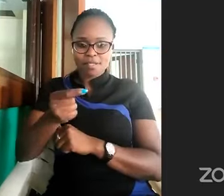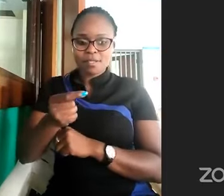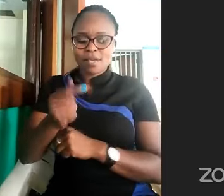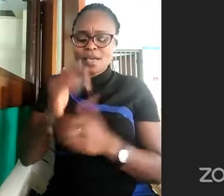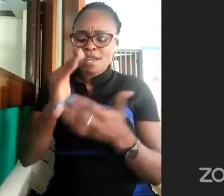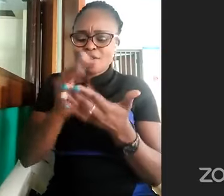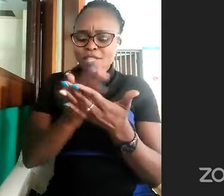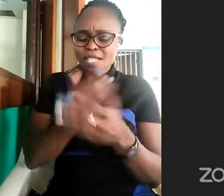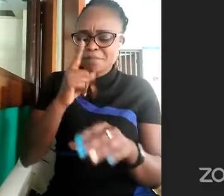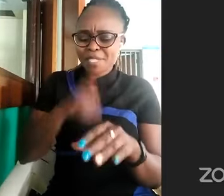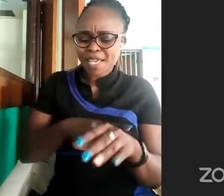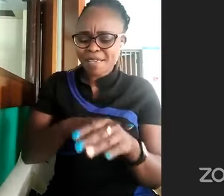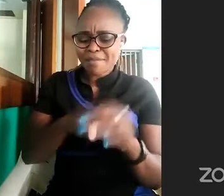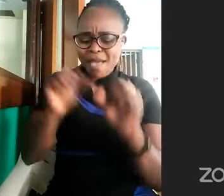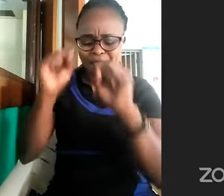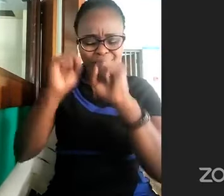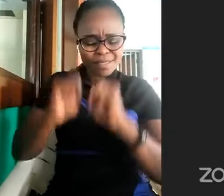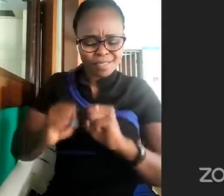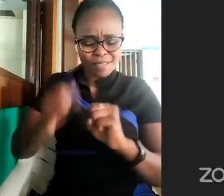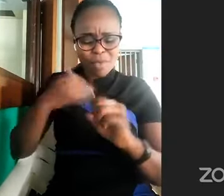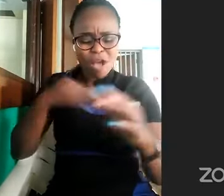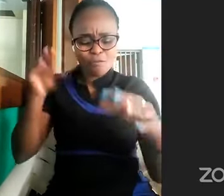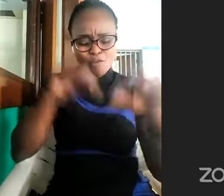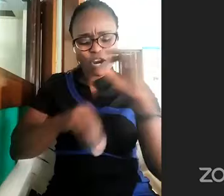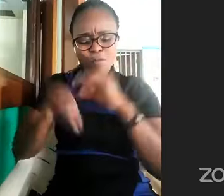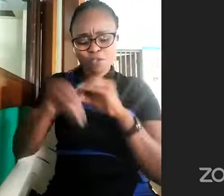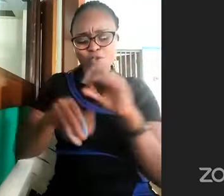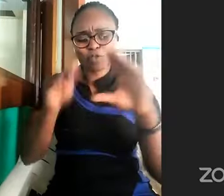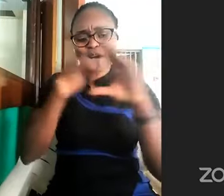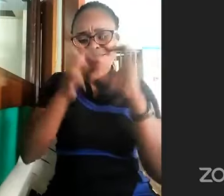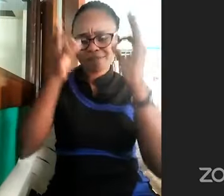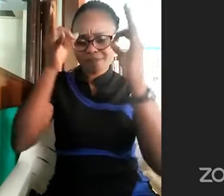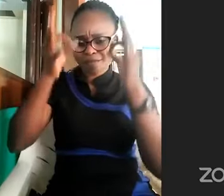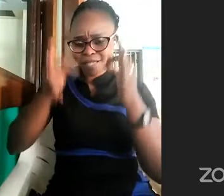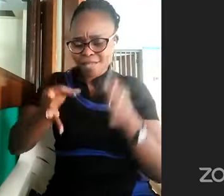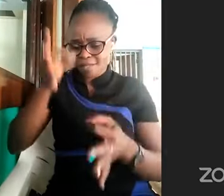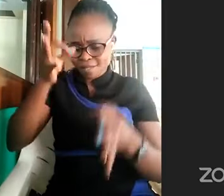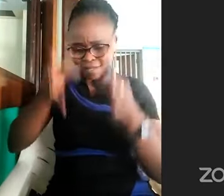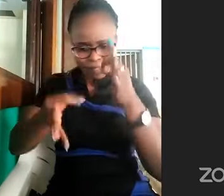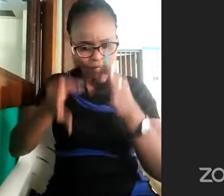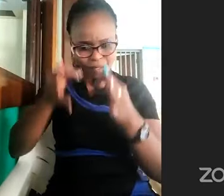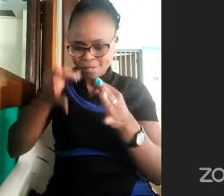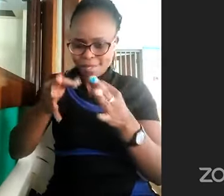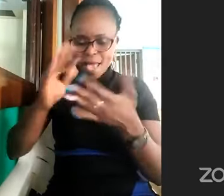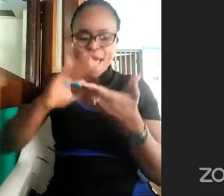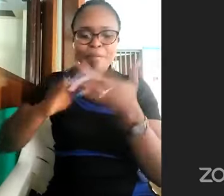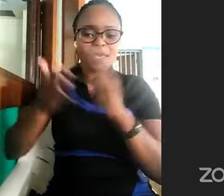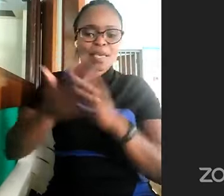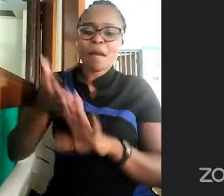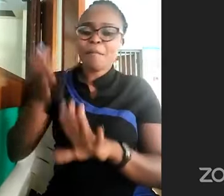corruption, making it difficult for women with disability to seek justice in case of